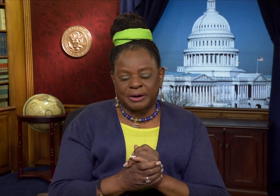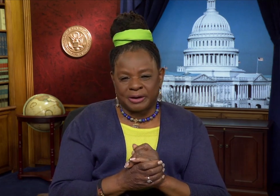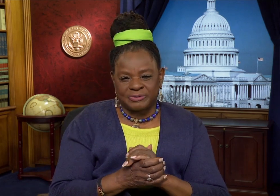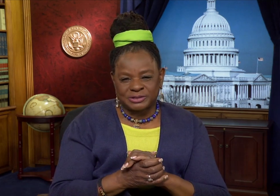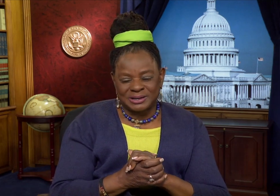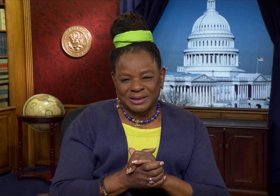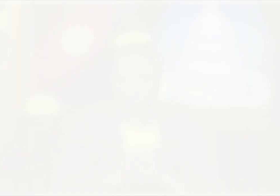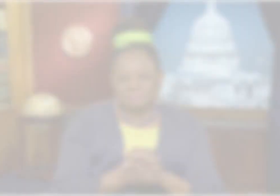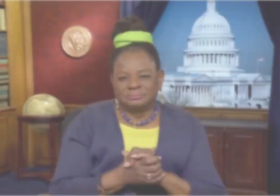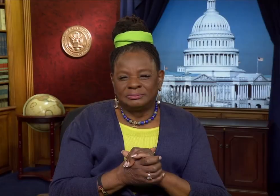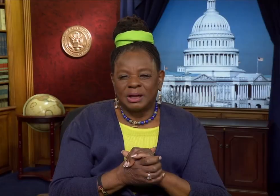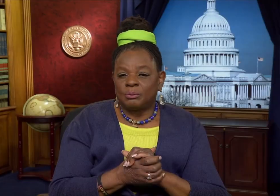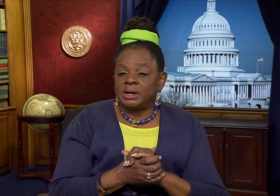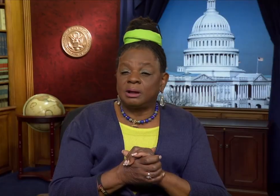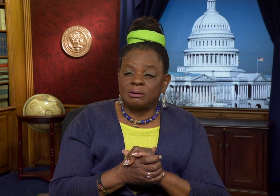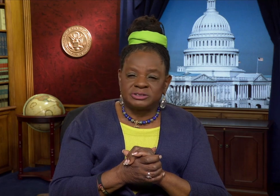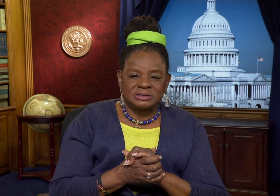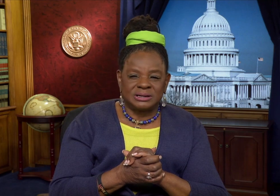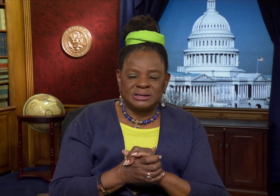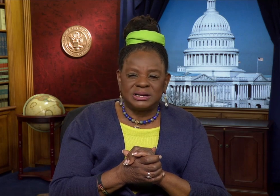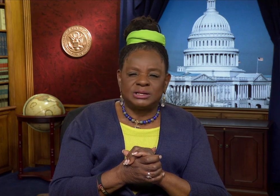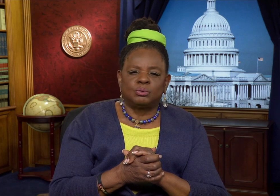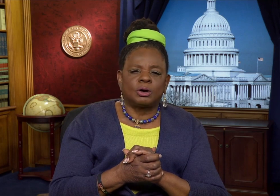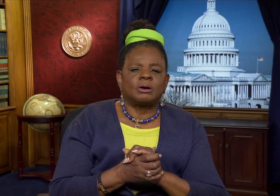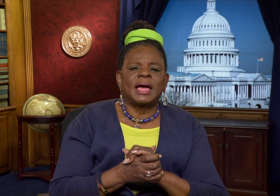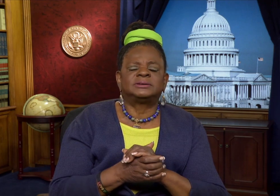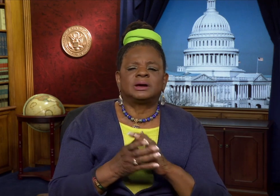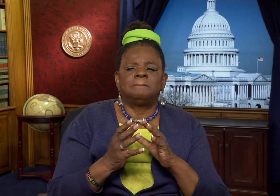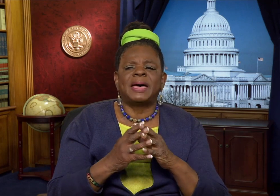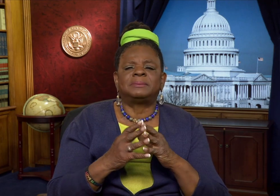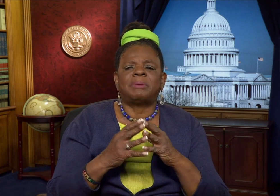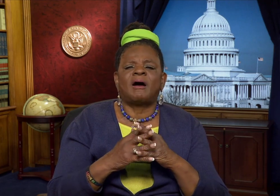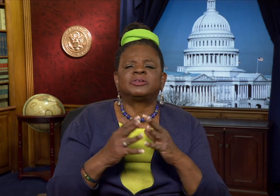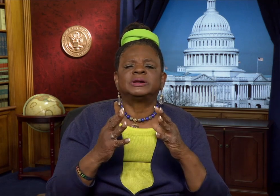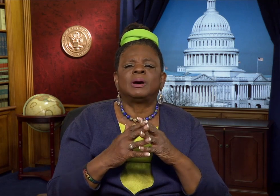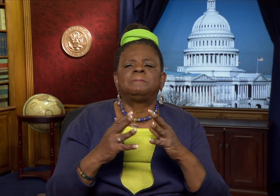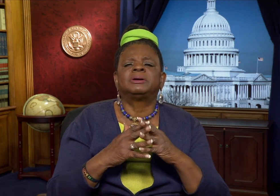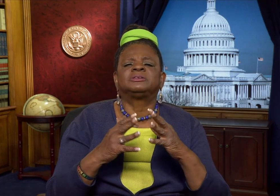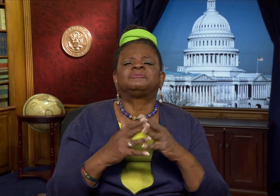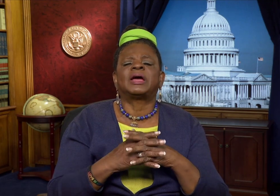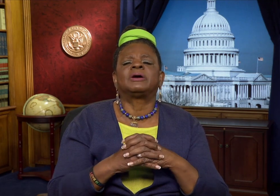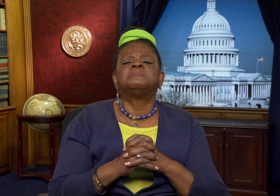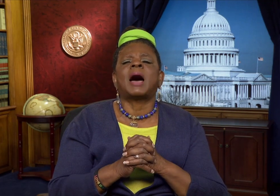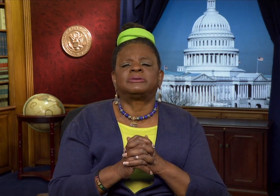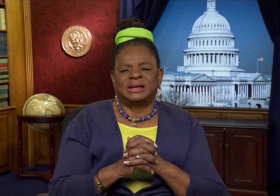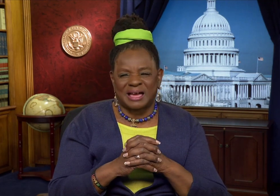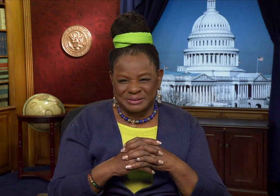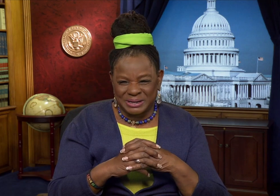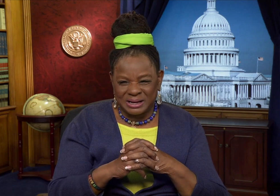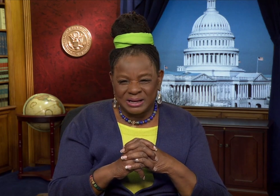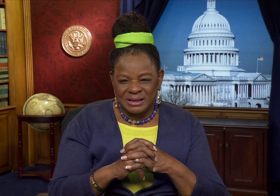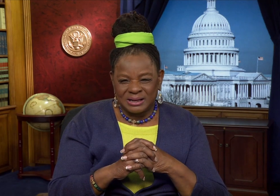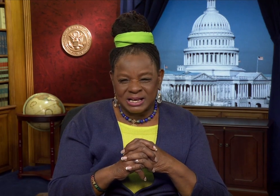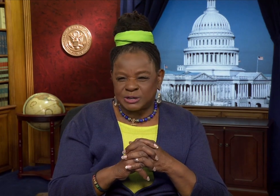of caregivers. We urgently need the Worker Act to combat poverty and help build a fair and modern